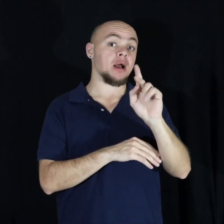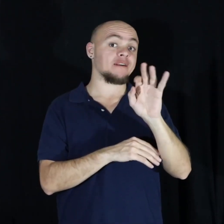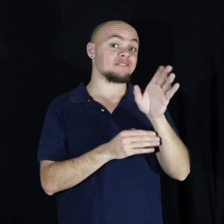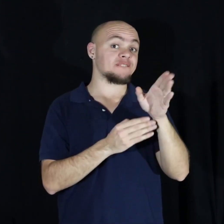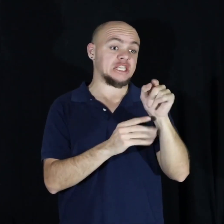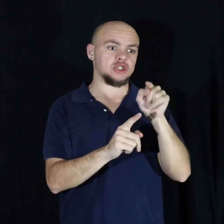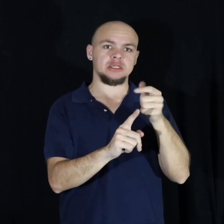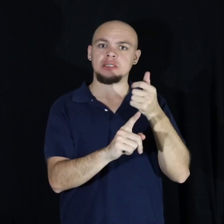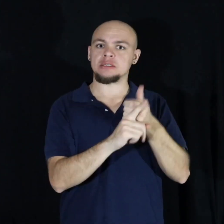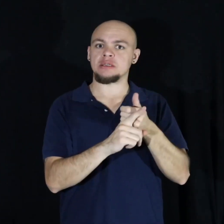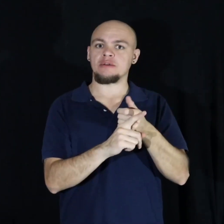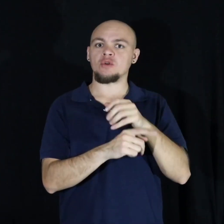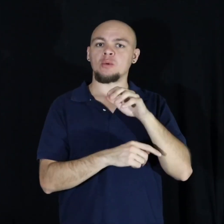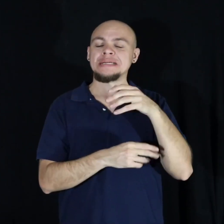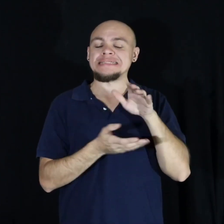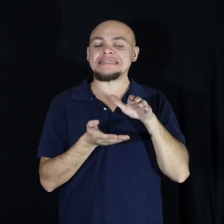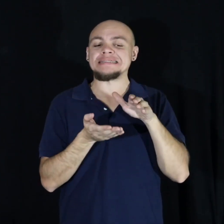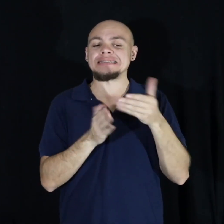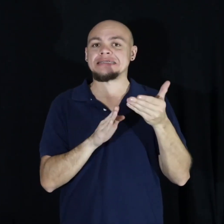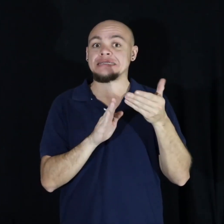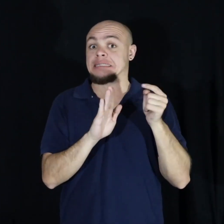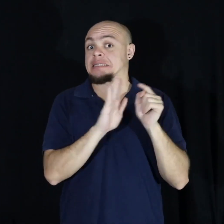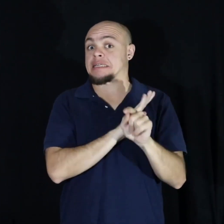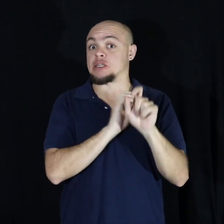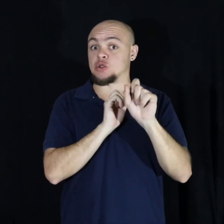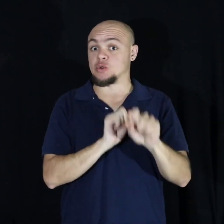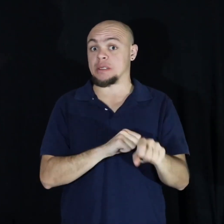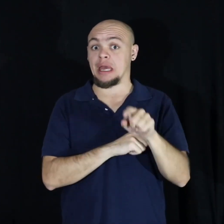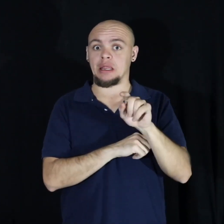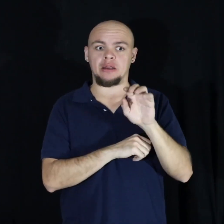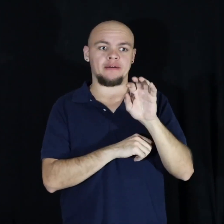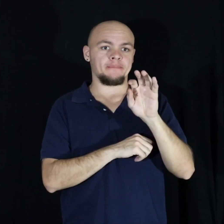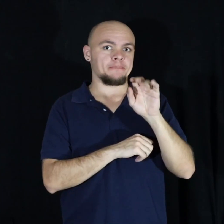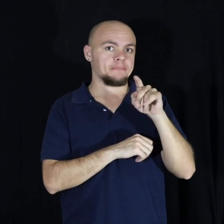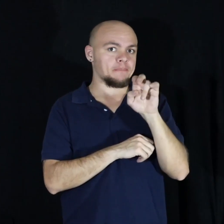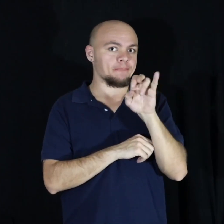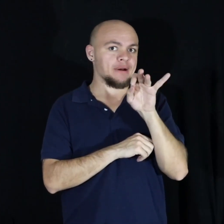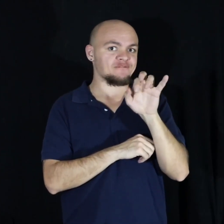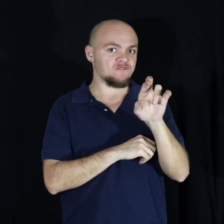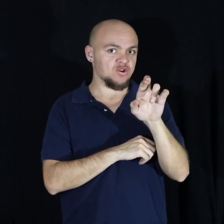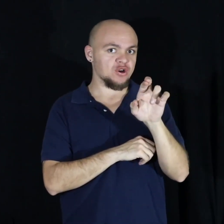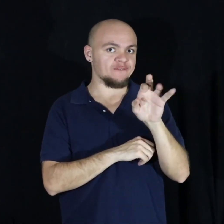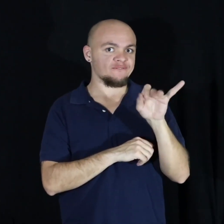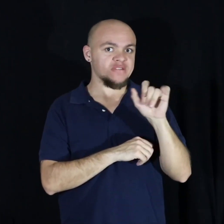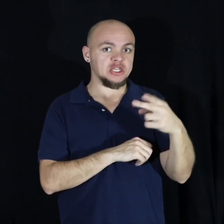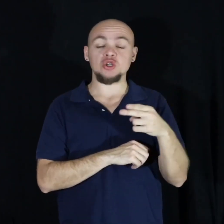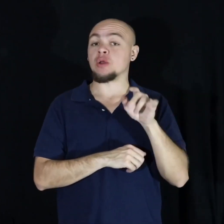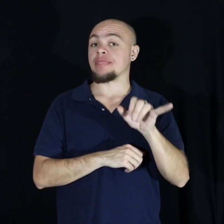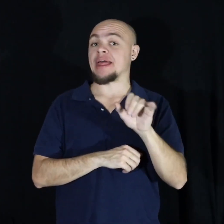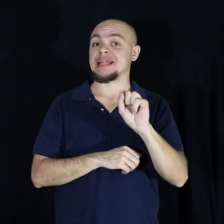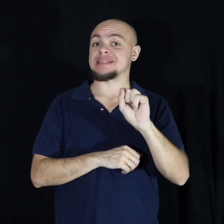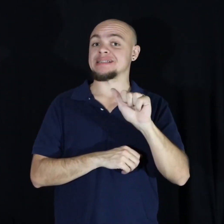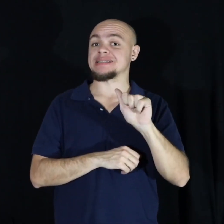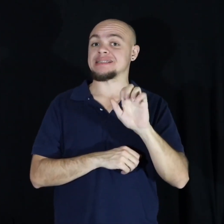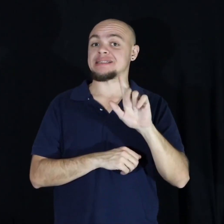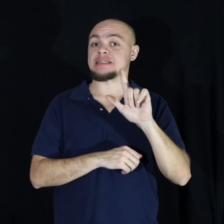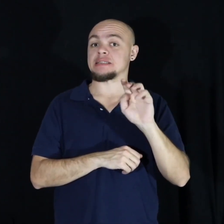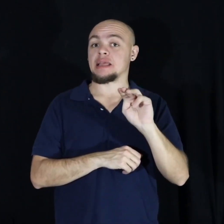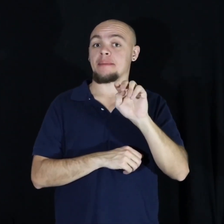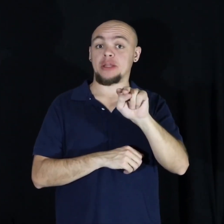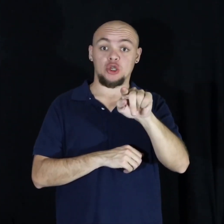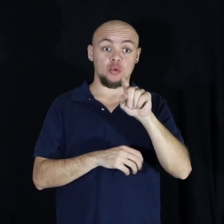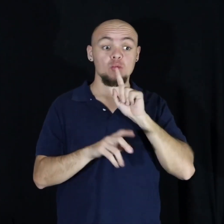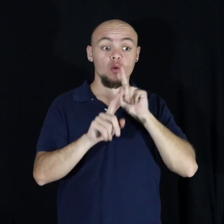out to be deadly pufferfish. So that wild-caught salmon you ordered might not be as healthy as you think it is. In